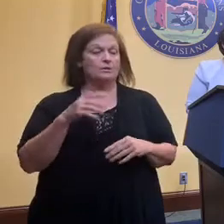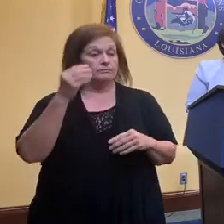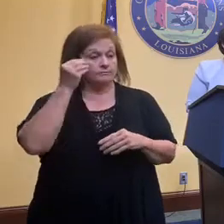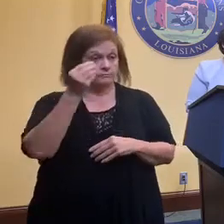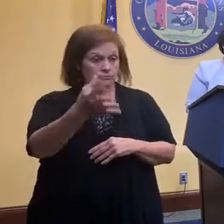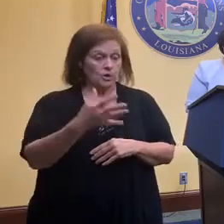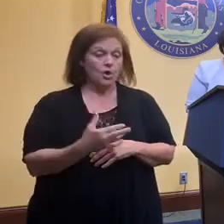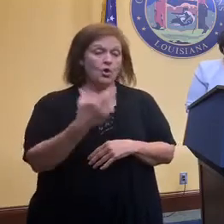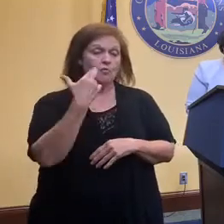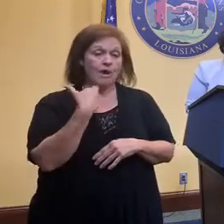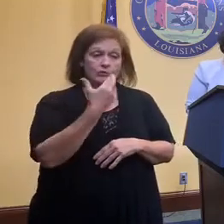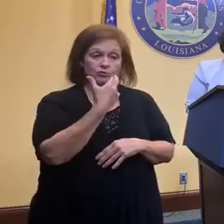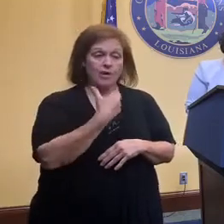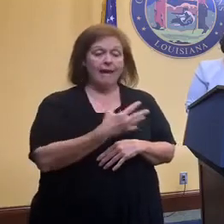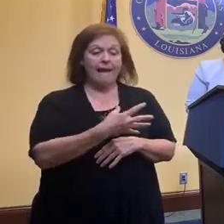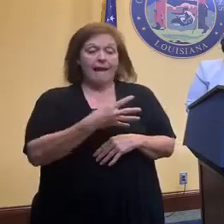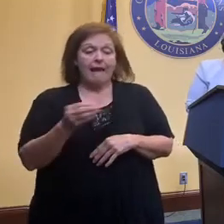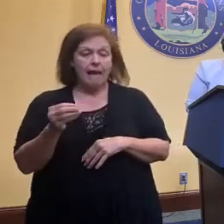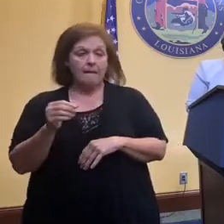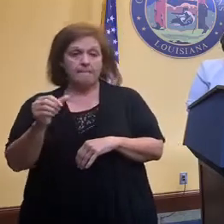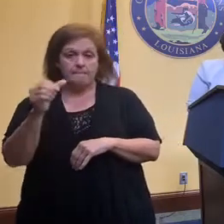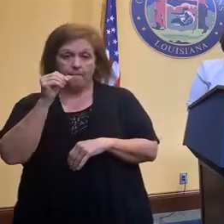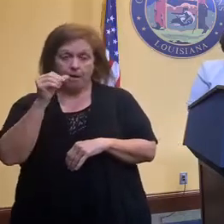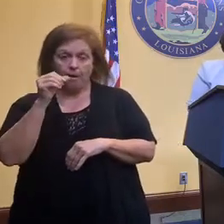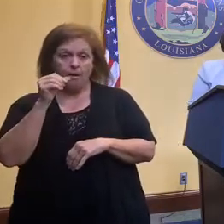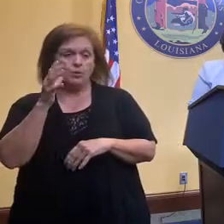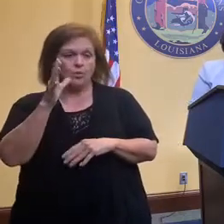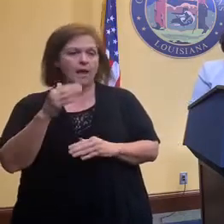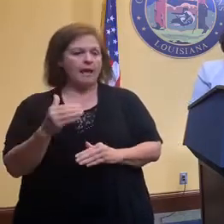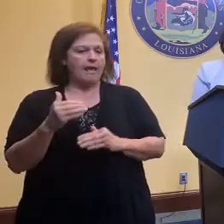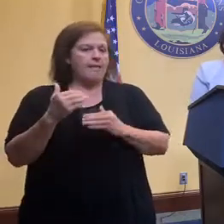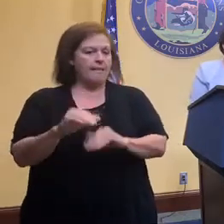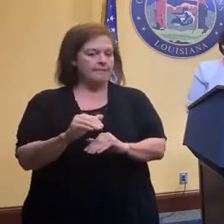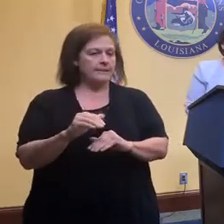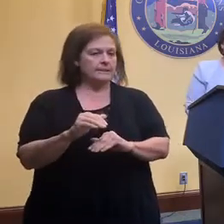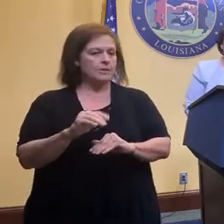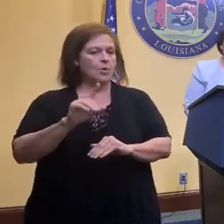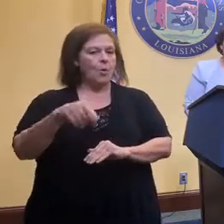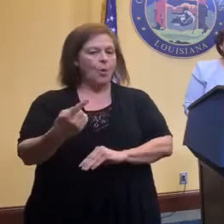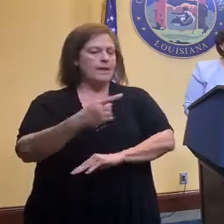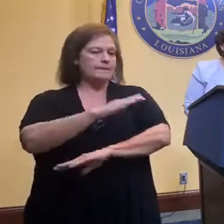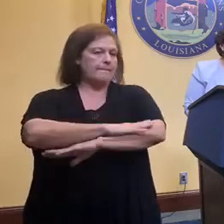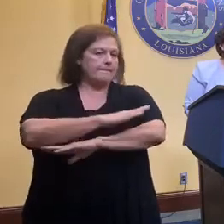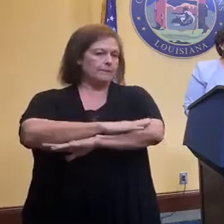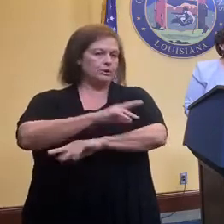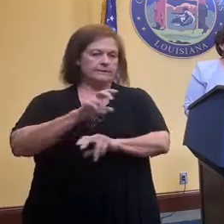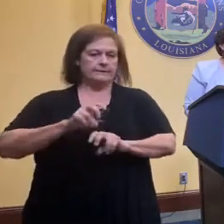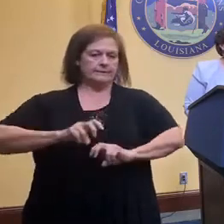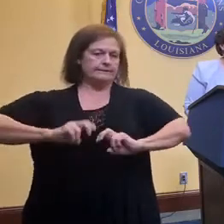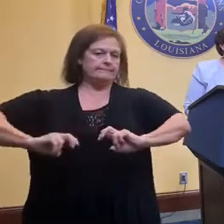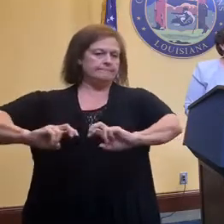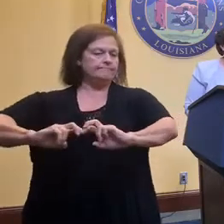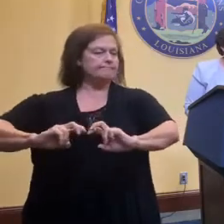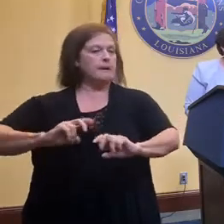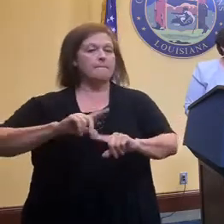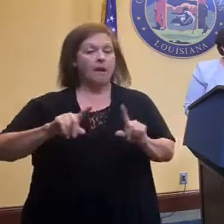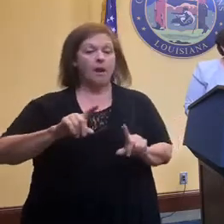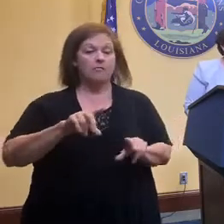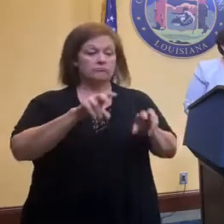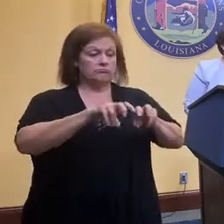restaurants as well as our bars will be limited to table seating only, no service at the